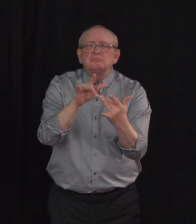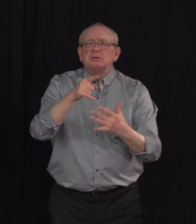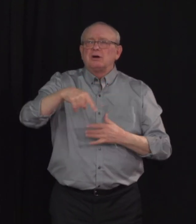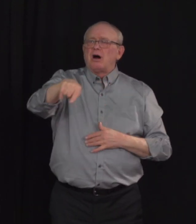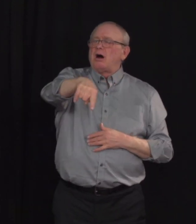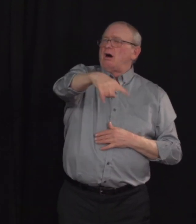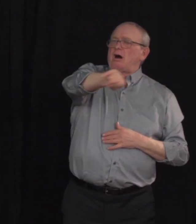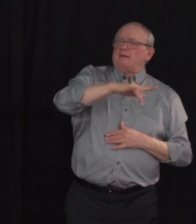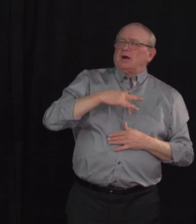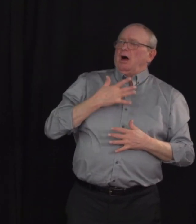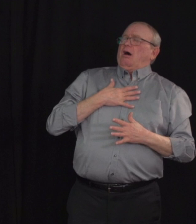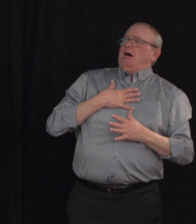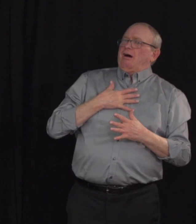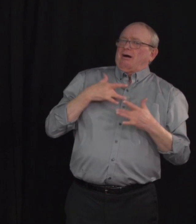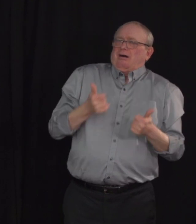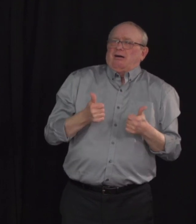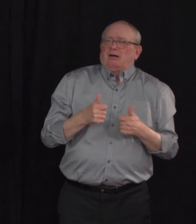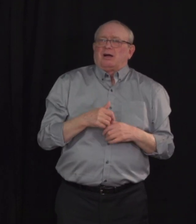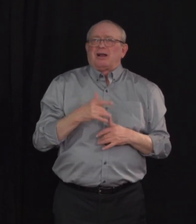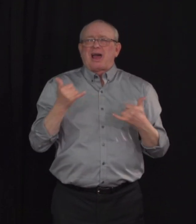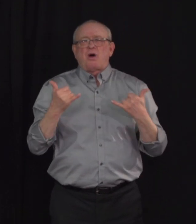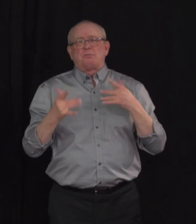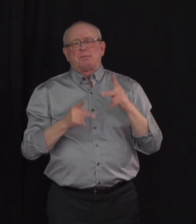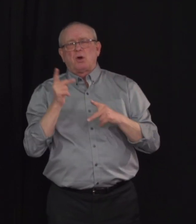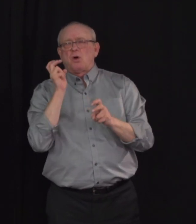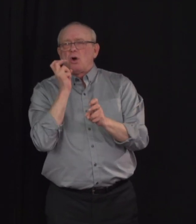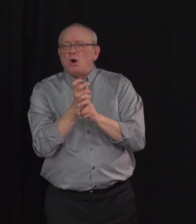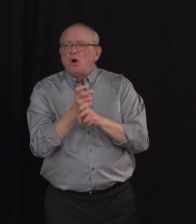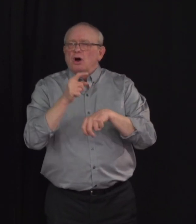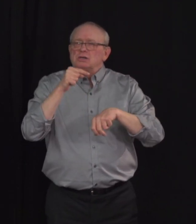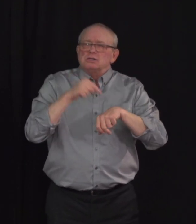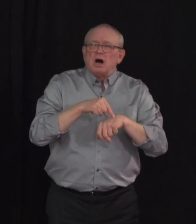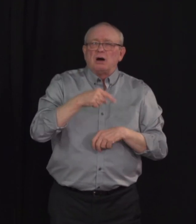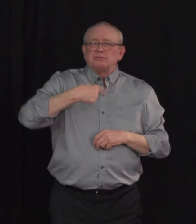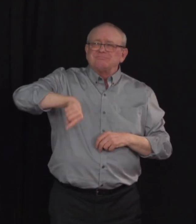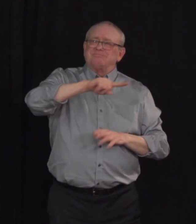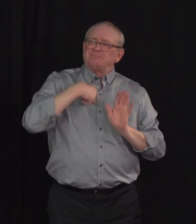Never underestimate the impact we can all have by showing others that we genuinely care,